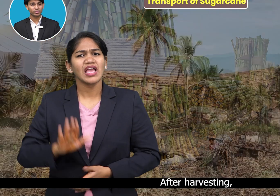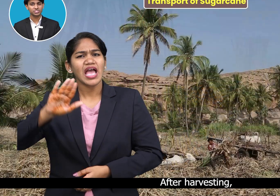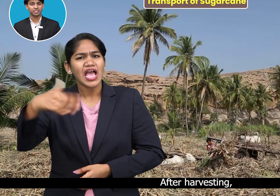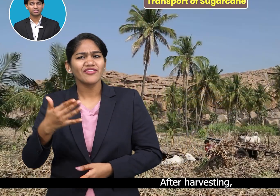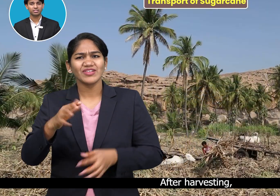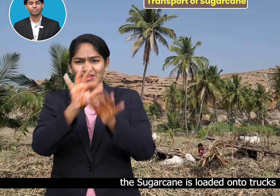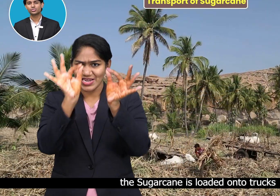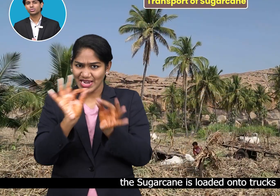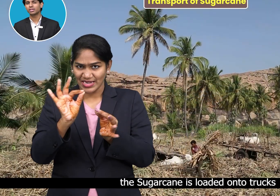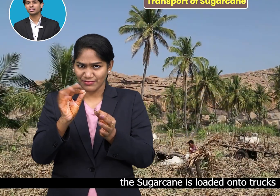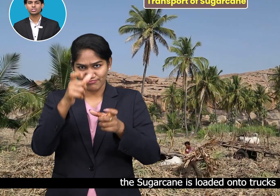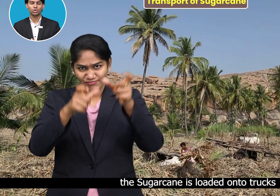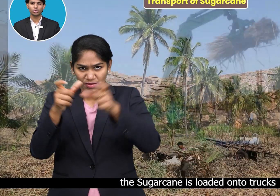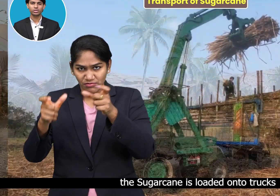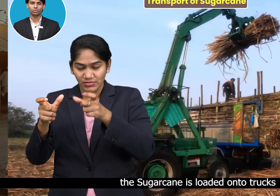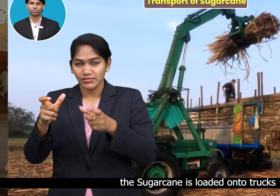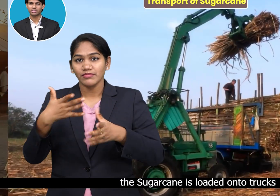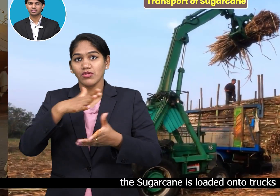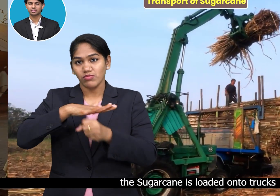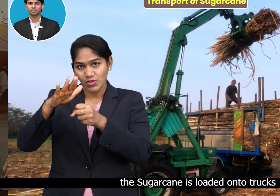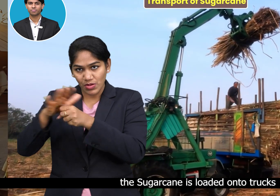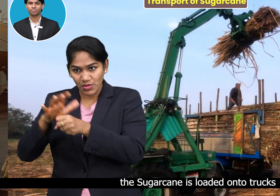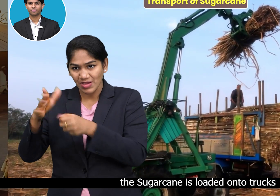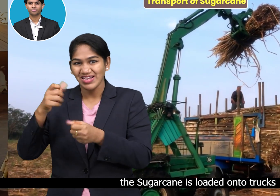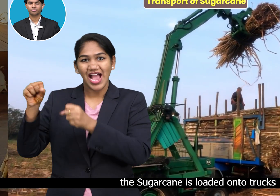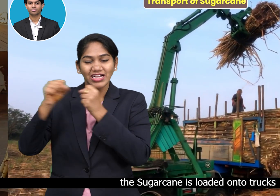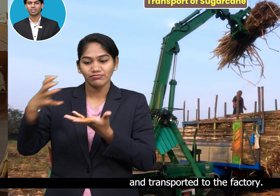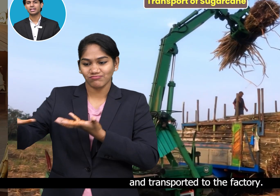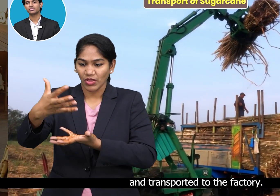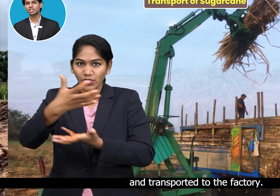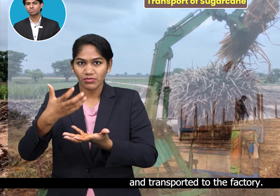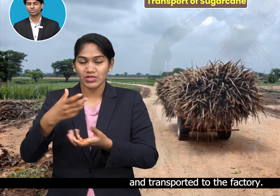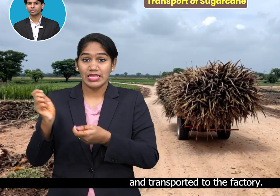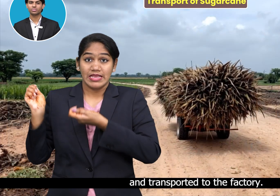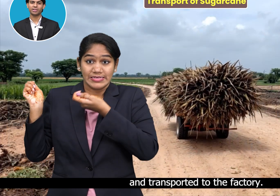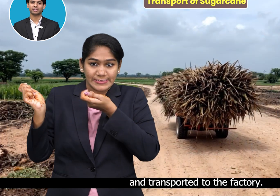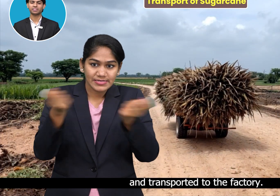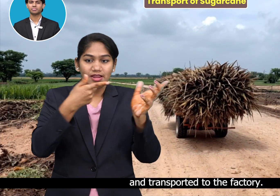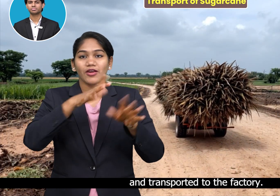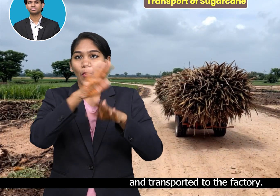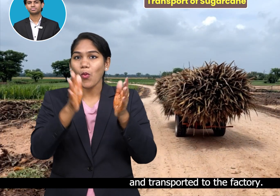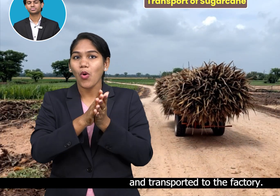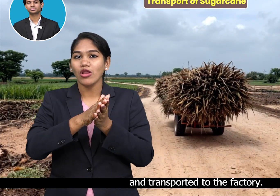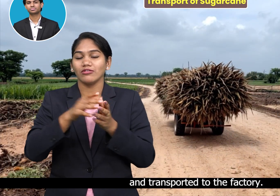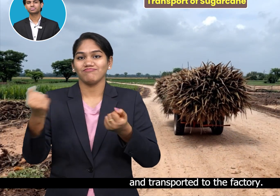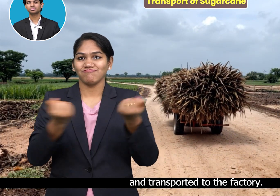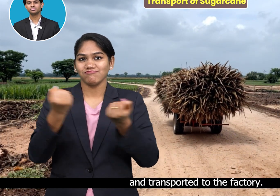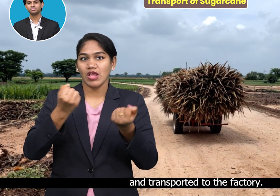After harvesting, the sugarcane is loaded onto trucks and transported to the factory.